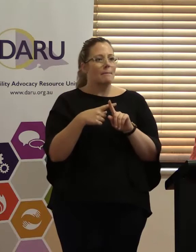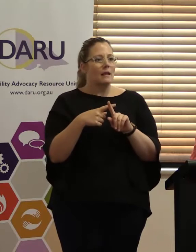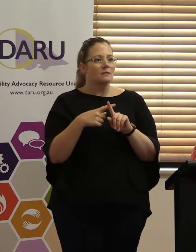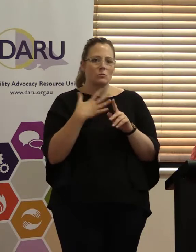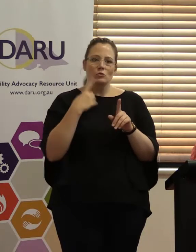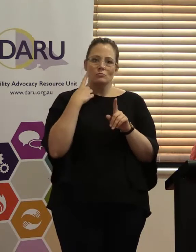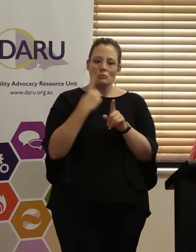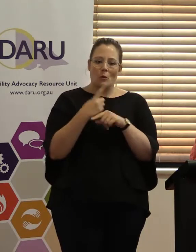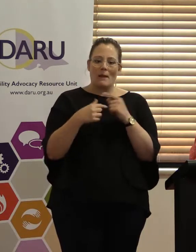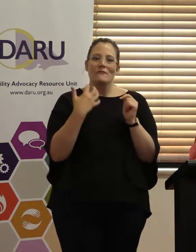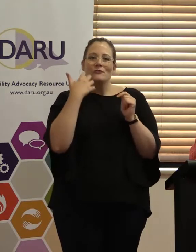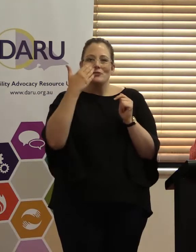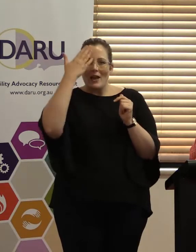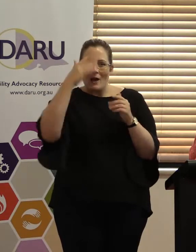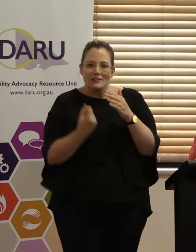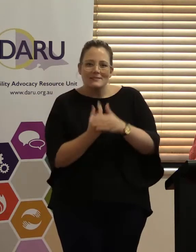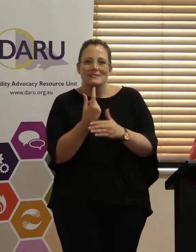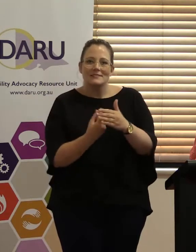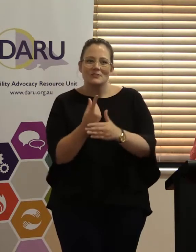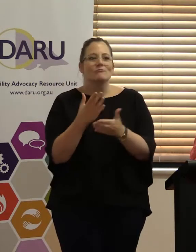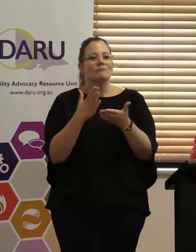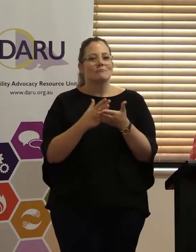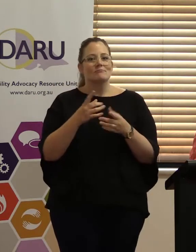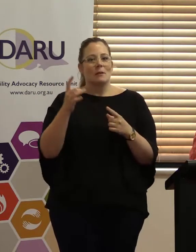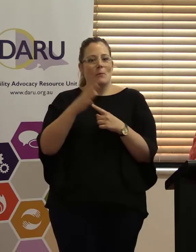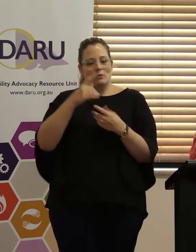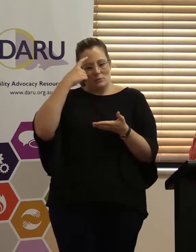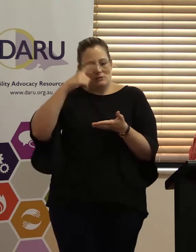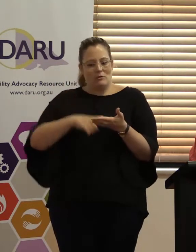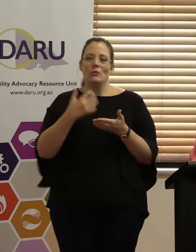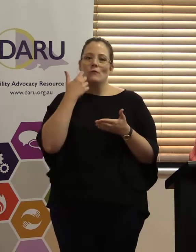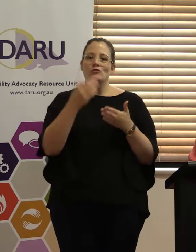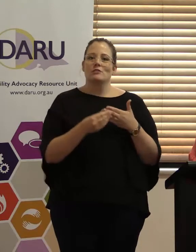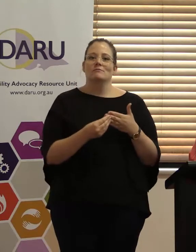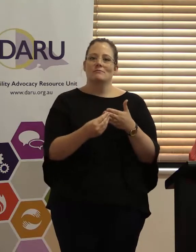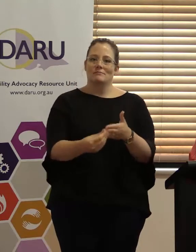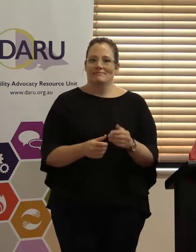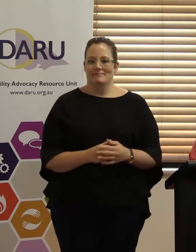future, because it's really important to acknowledge future generations of leaders as well.